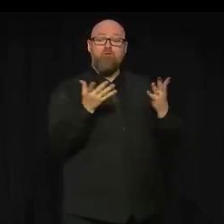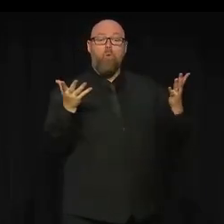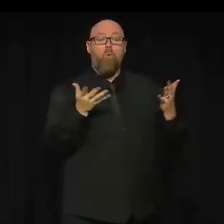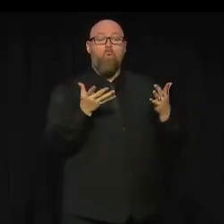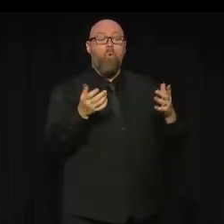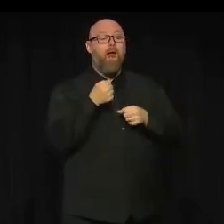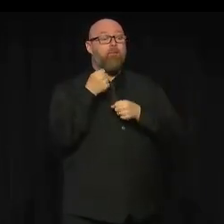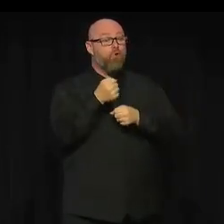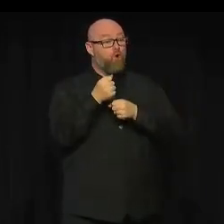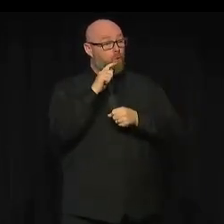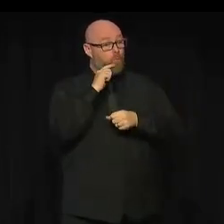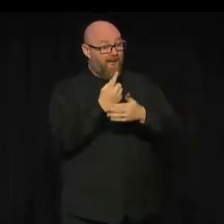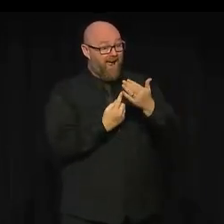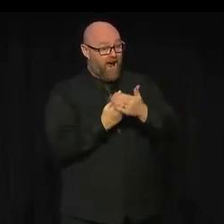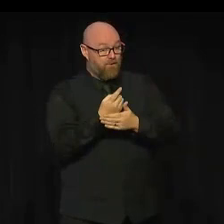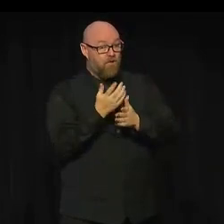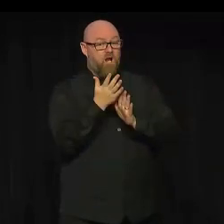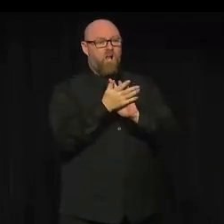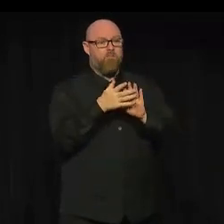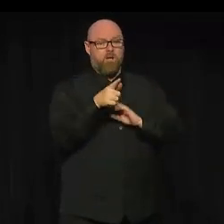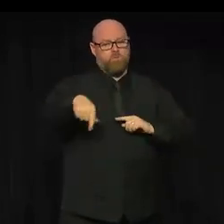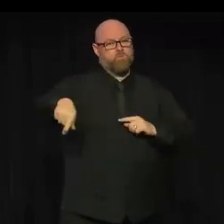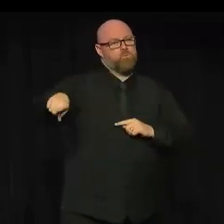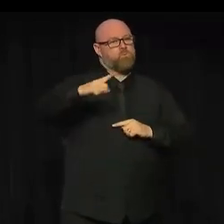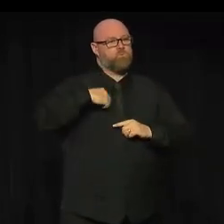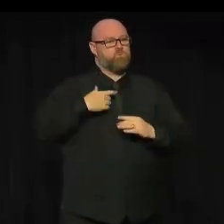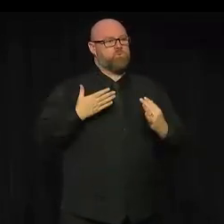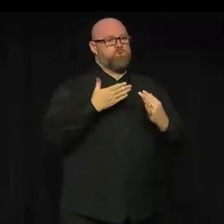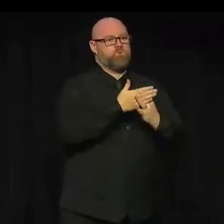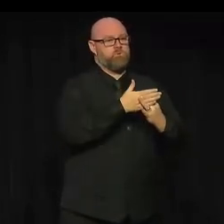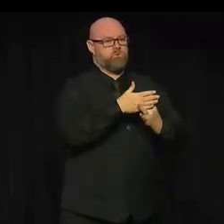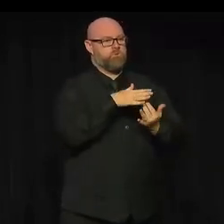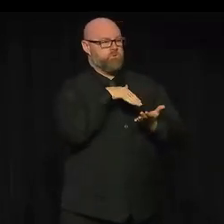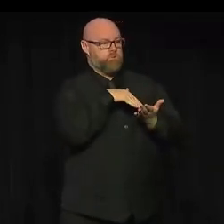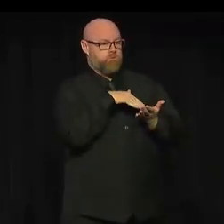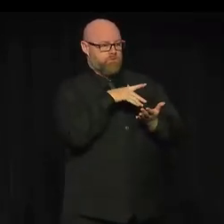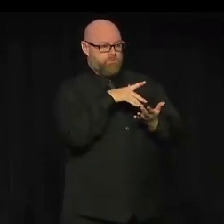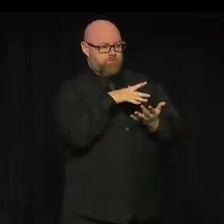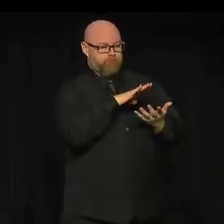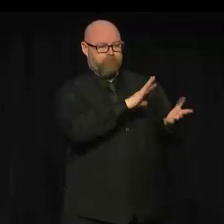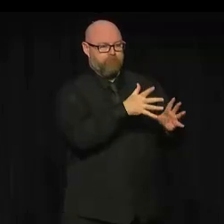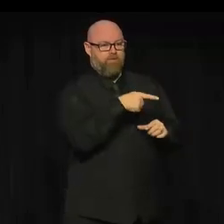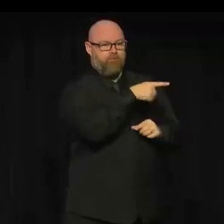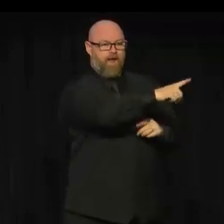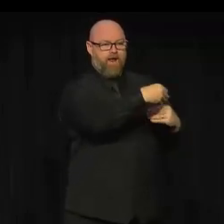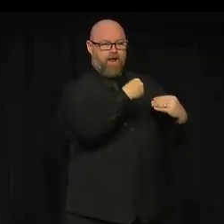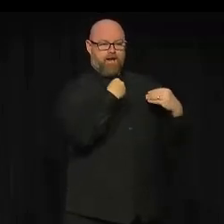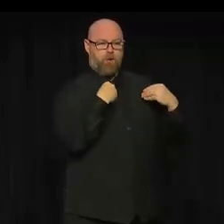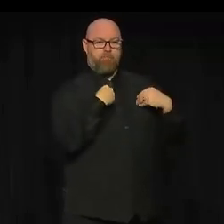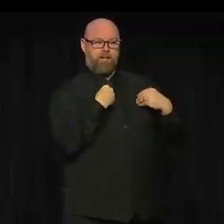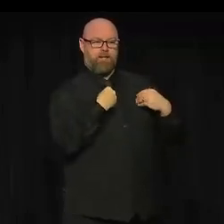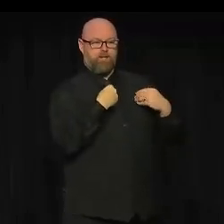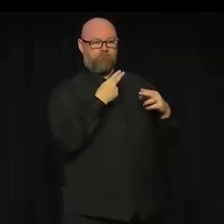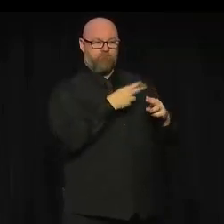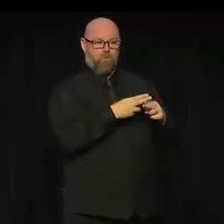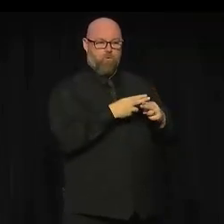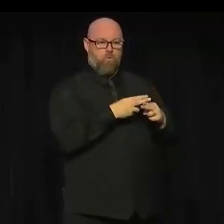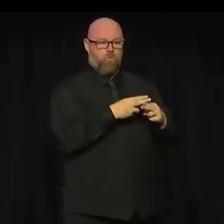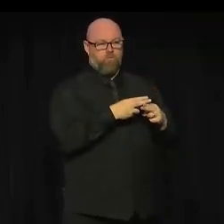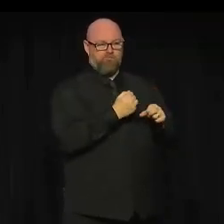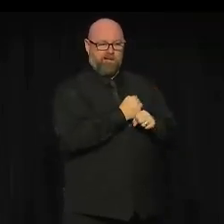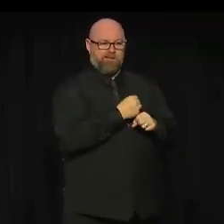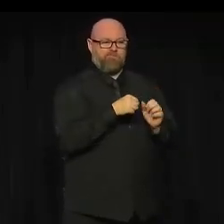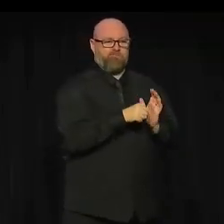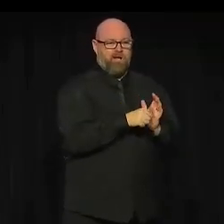contributing to interference with the economic relations of this company. And INEOS put into evidence reams and reams of papers. We